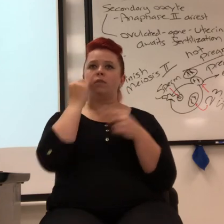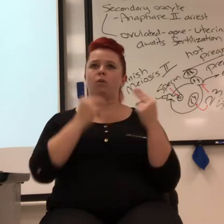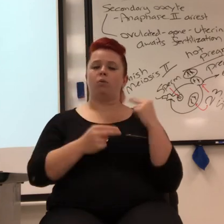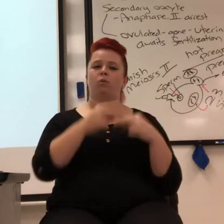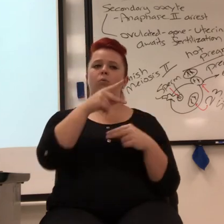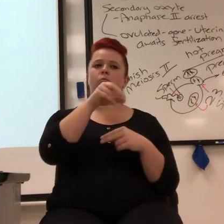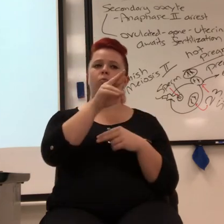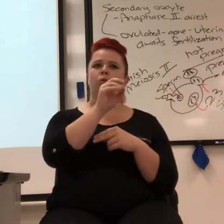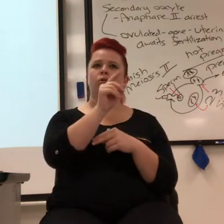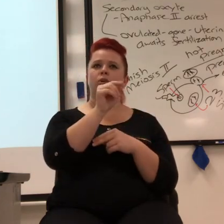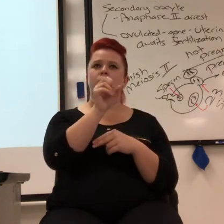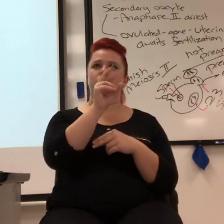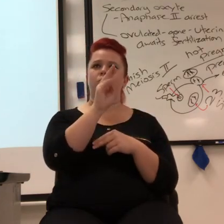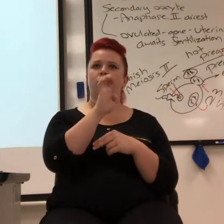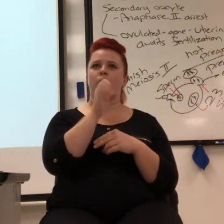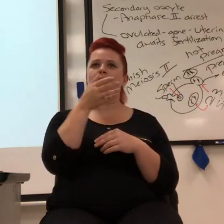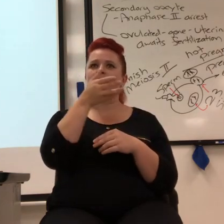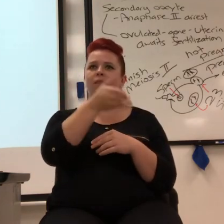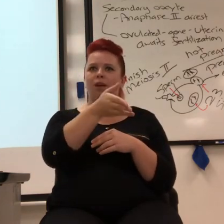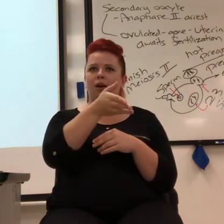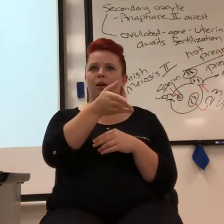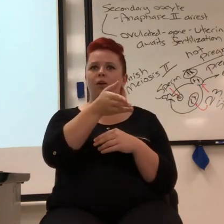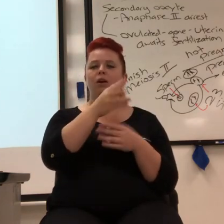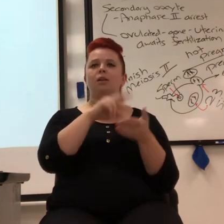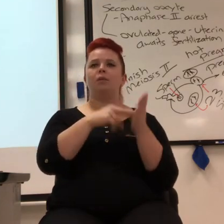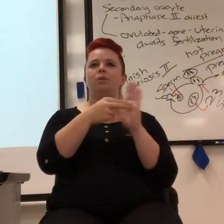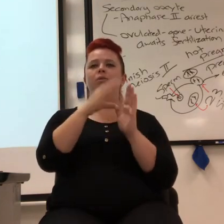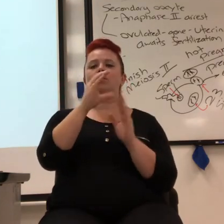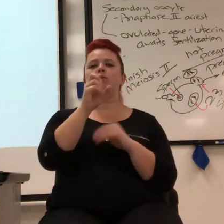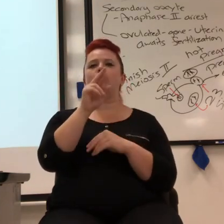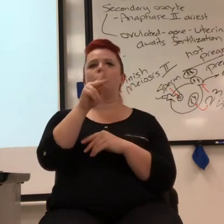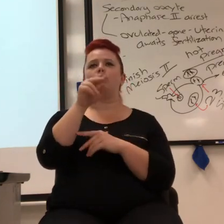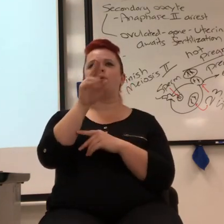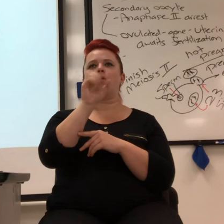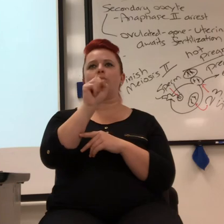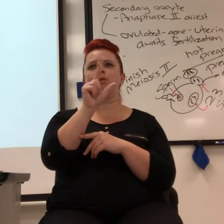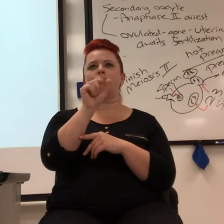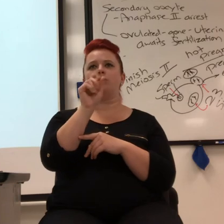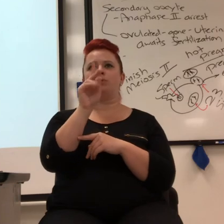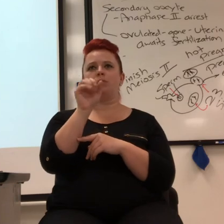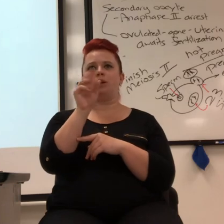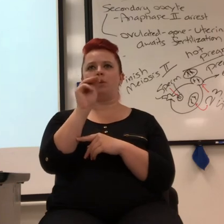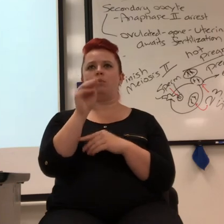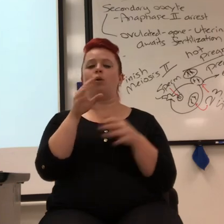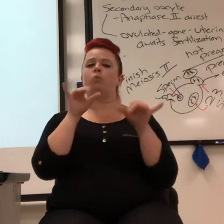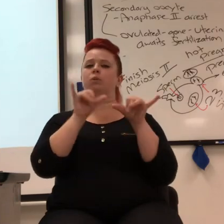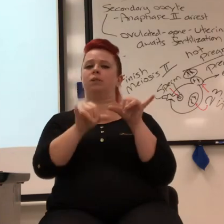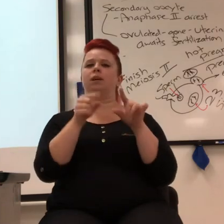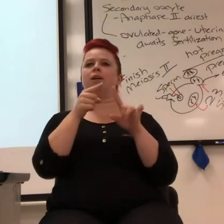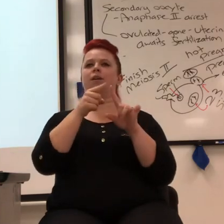luteum is there, the corpus luteum of pregnancy, this will stick around until the placenta comes.